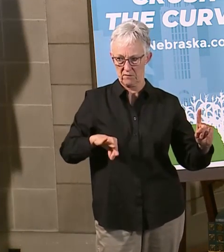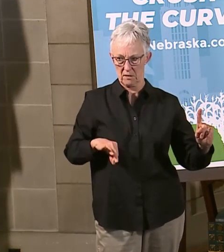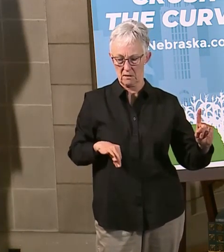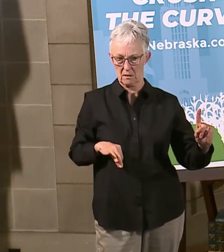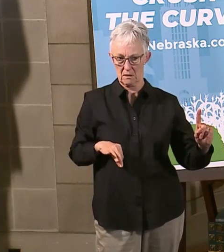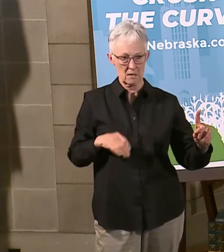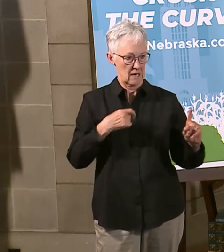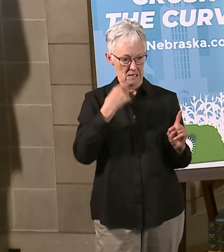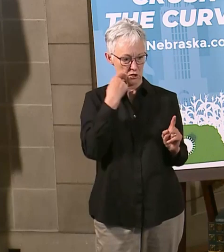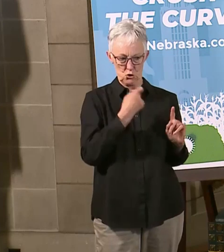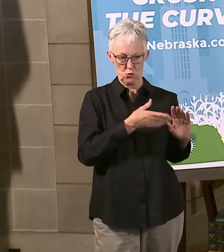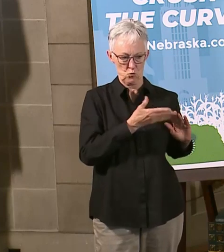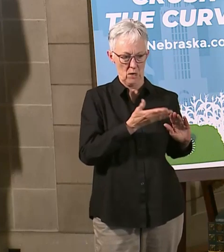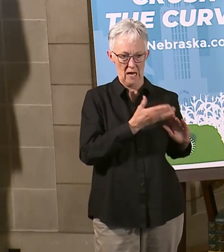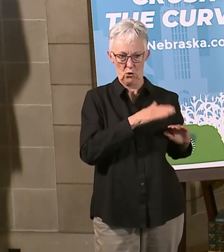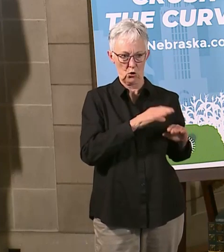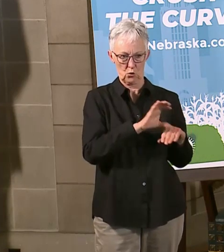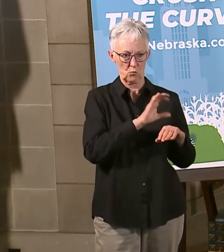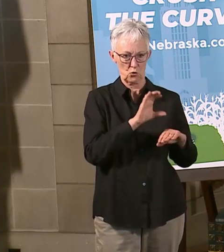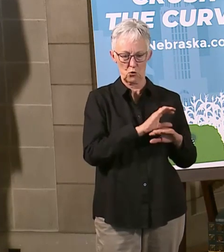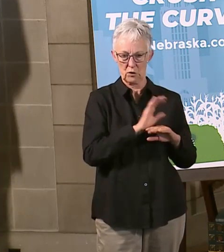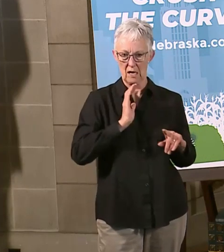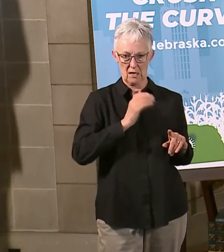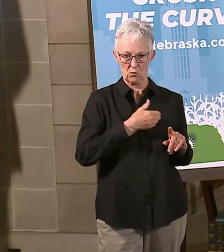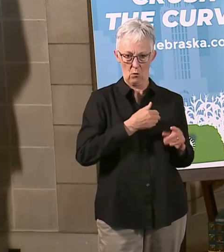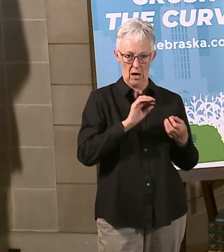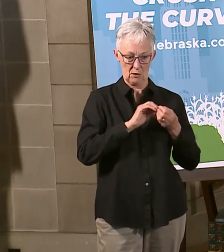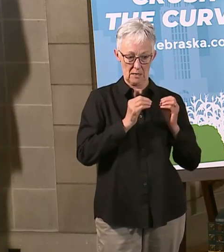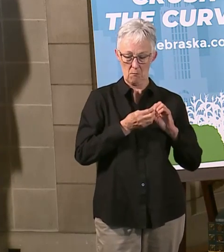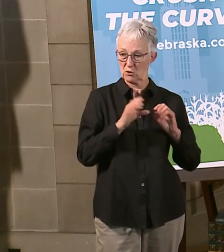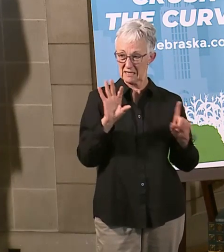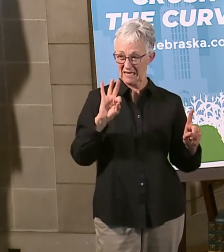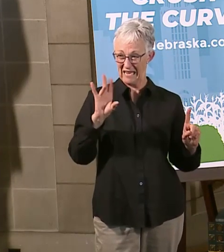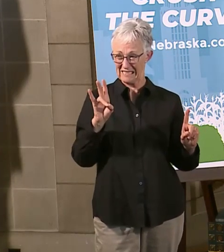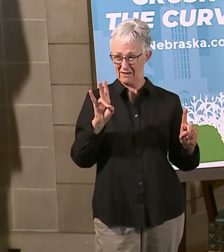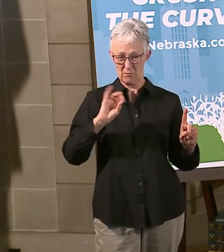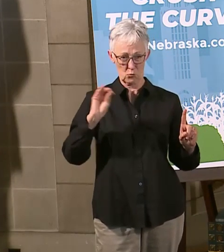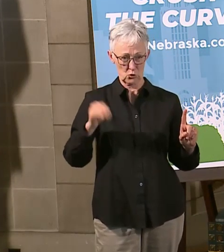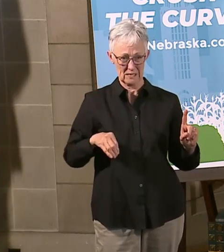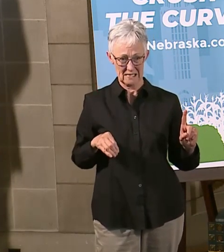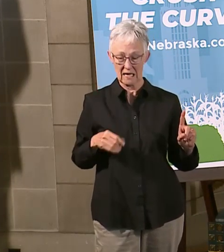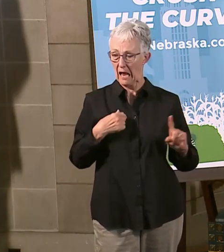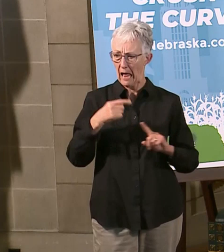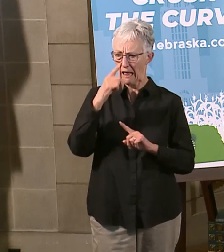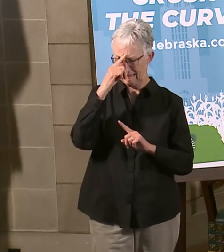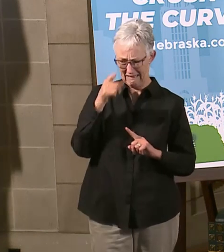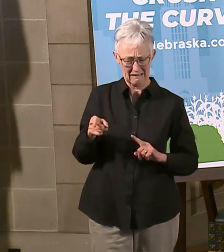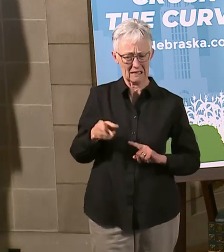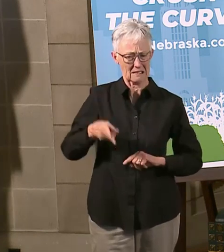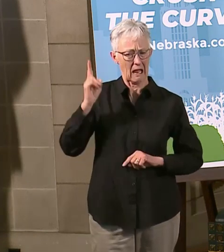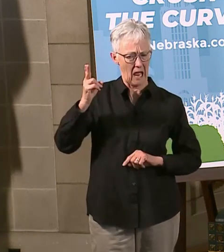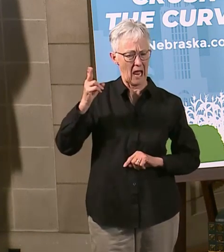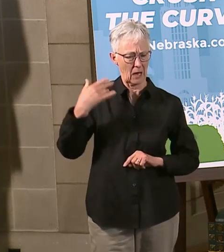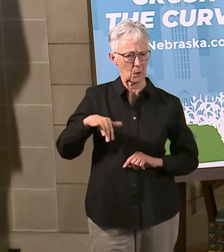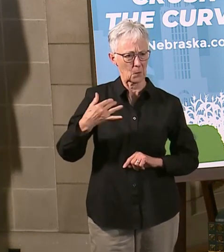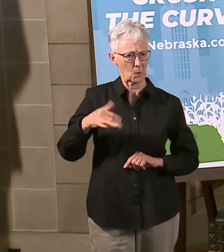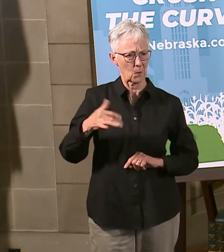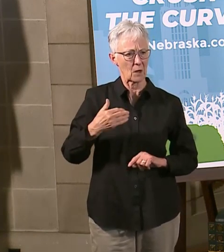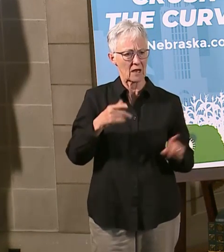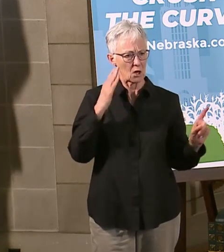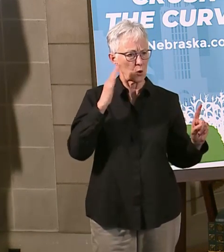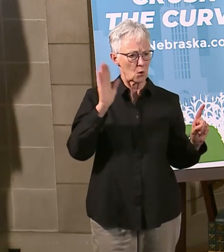I just ran it on the computer earlier today, is running around 97%. That's overstated by quite a lot, I think, because there are some